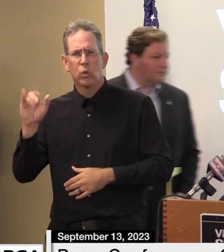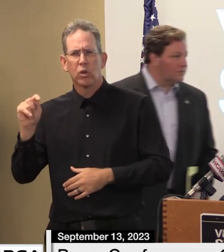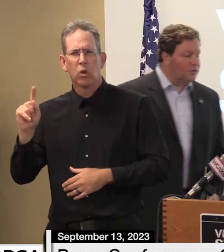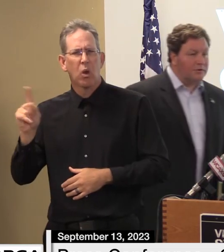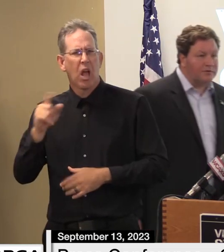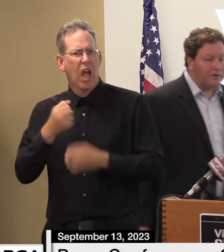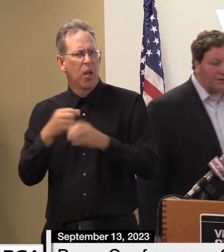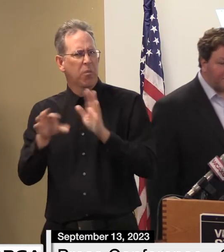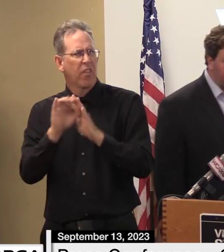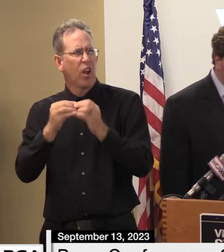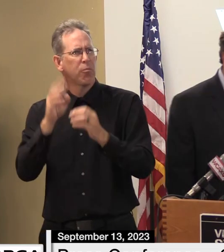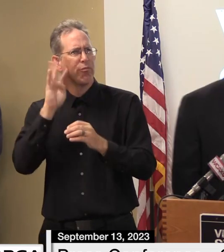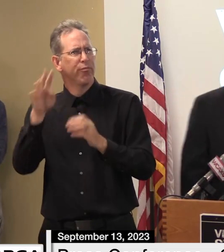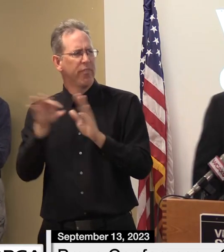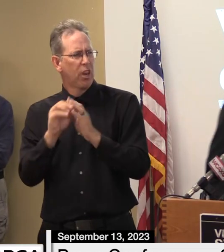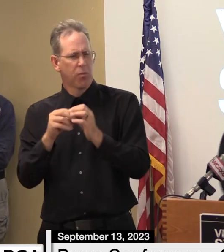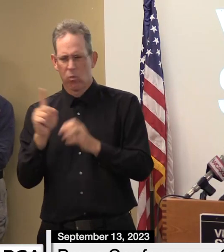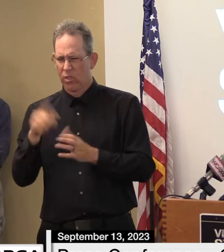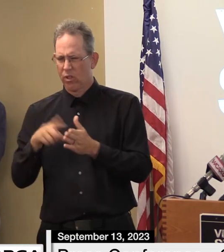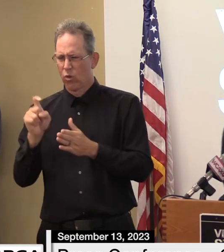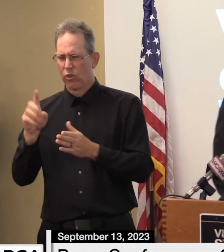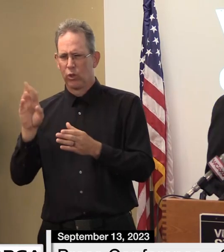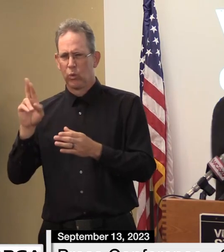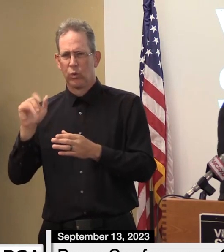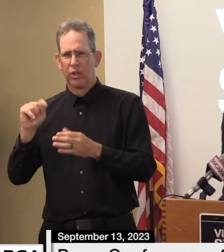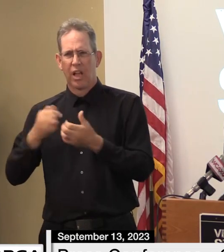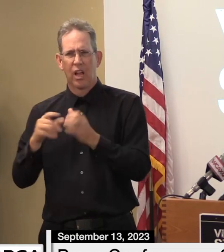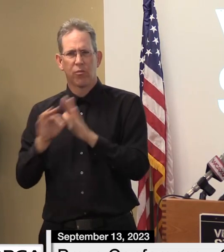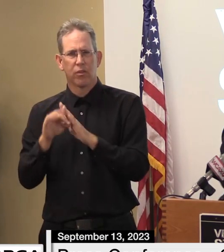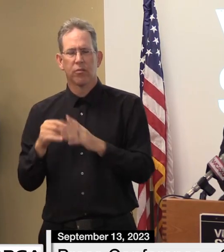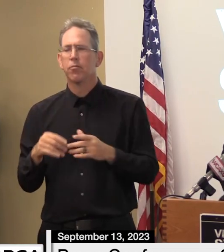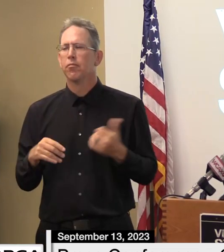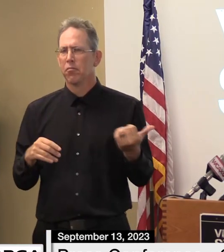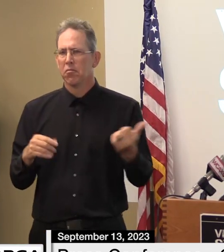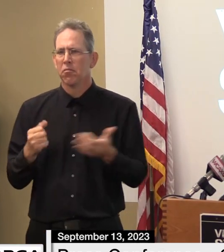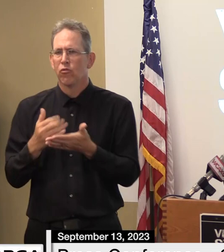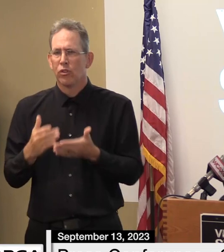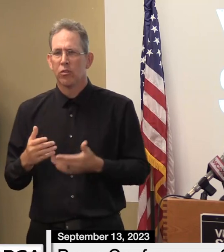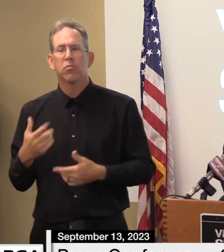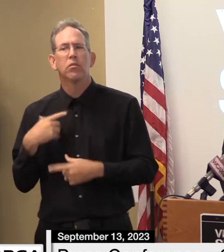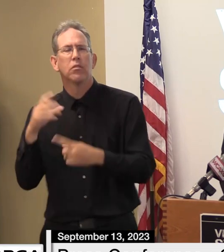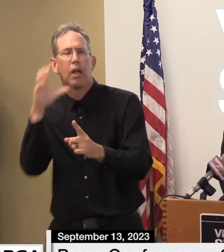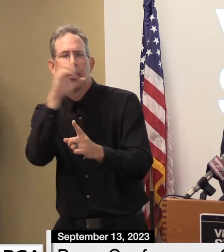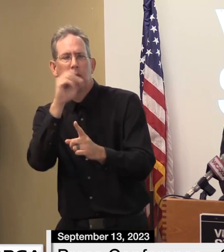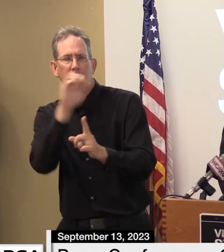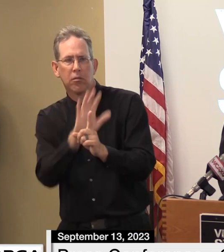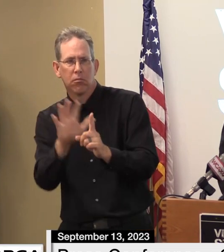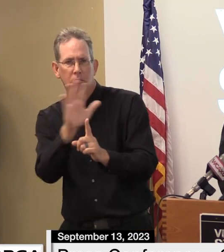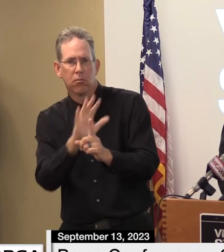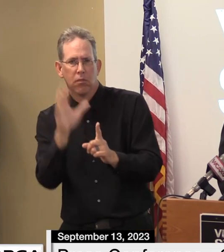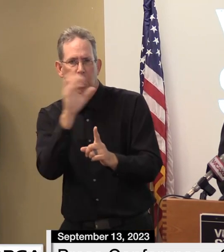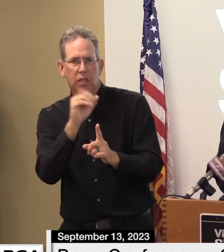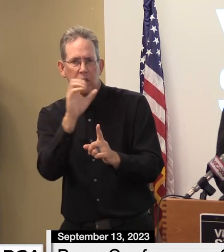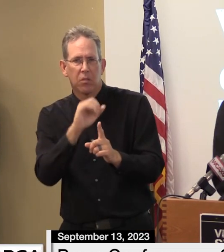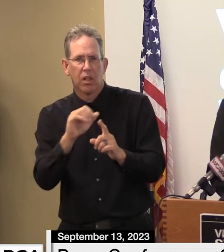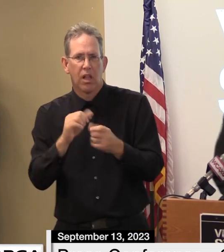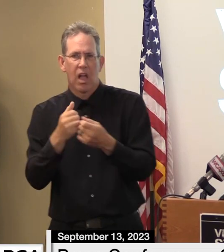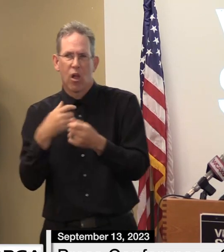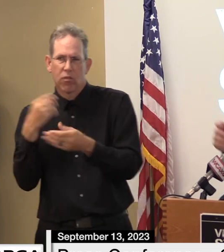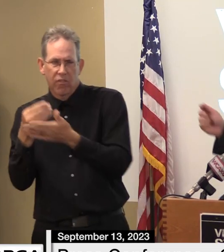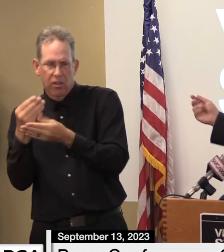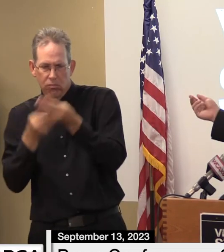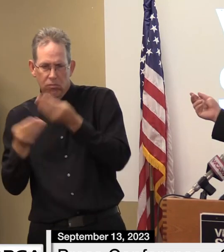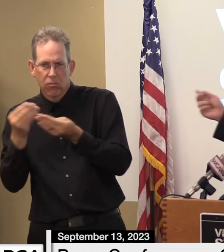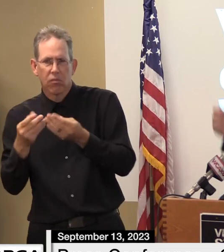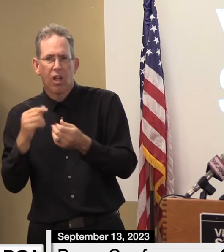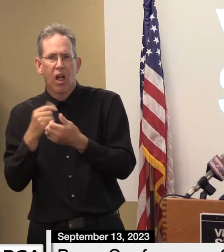calculation? So I'll just, you know, part of it was an estimate from the Vermont Housing Finance Agency, and then combined with the specific